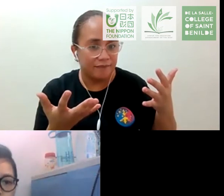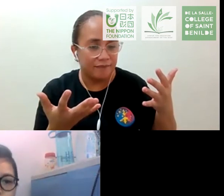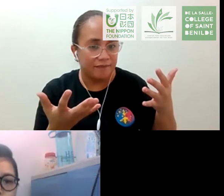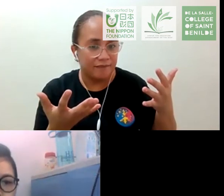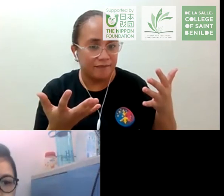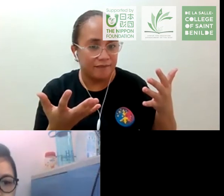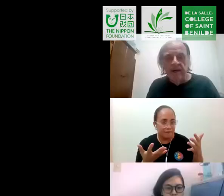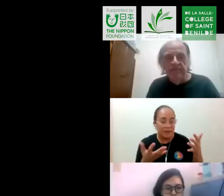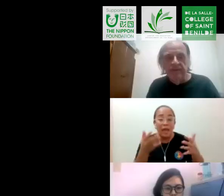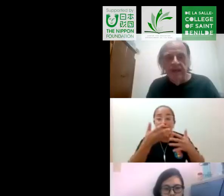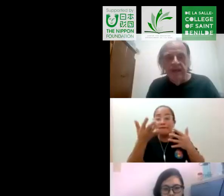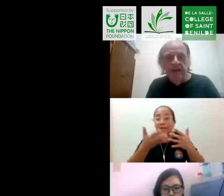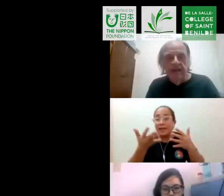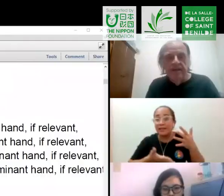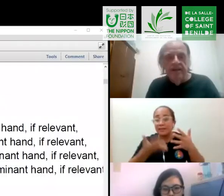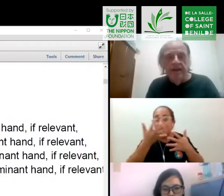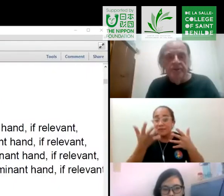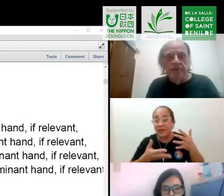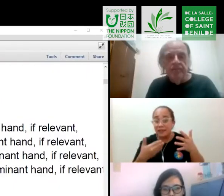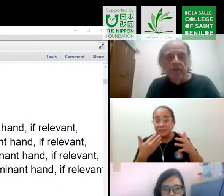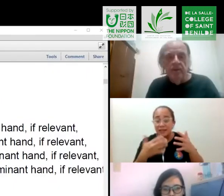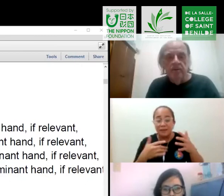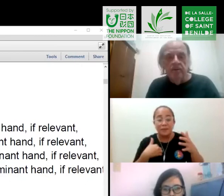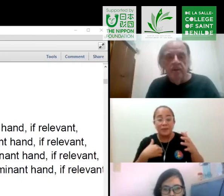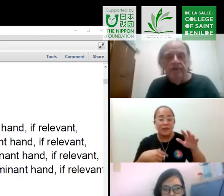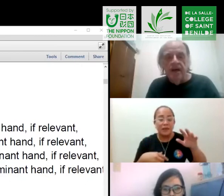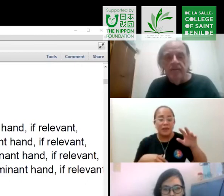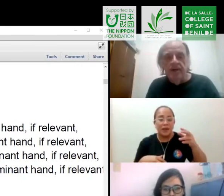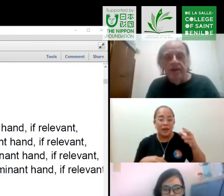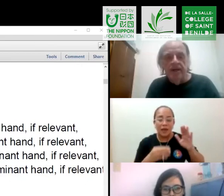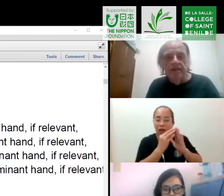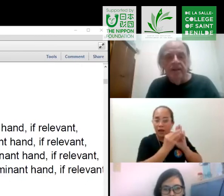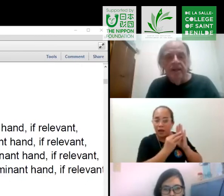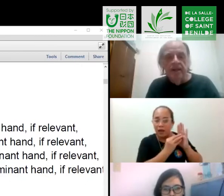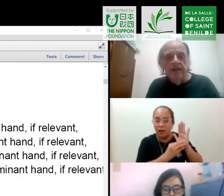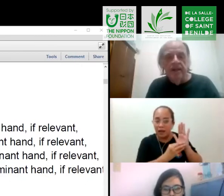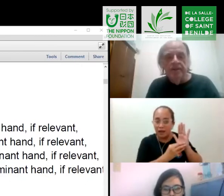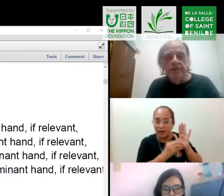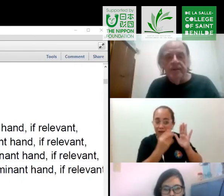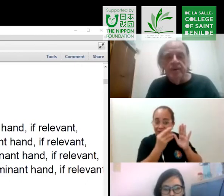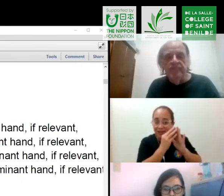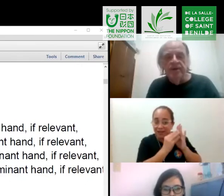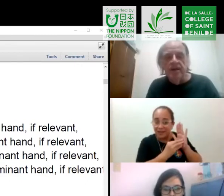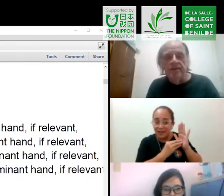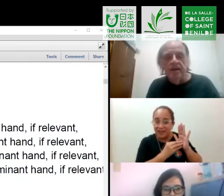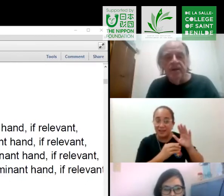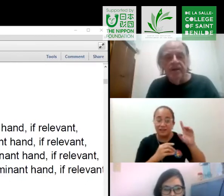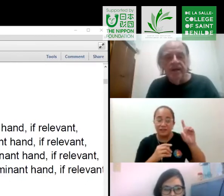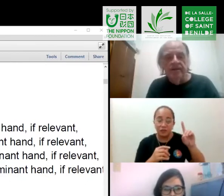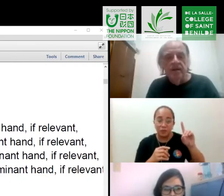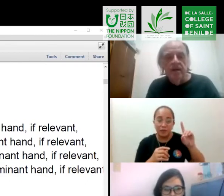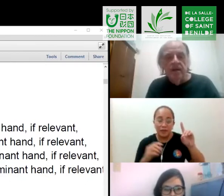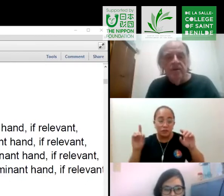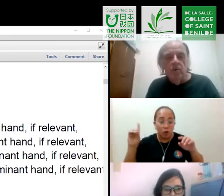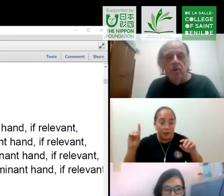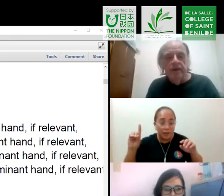Okay, in the file that you have, the hand shape of the dominant hand, the hand shape of the non-dominant